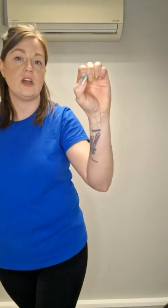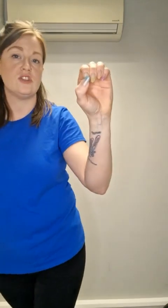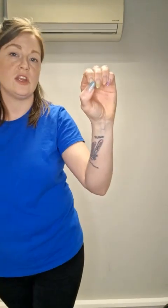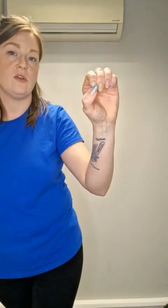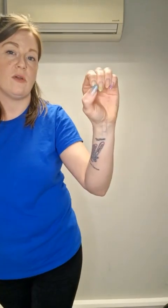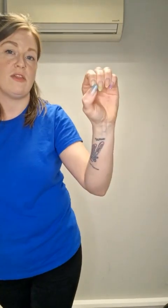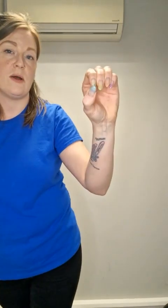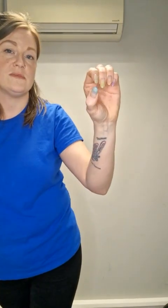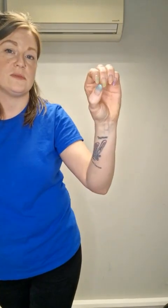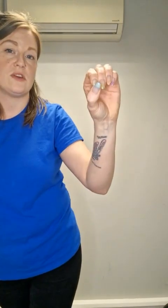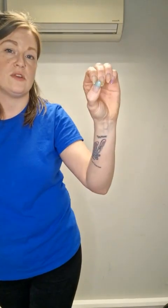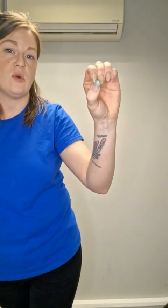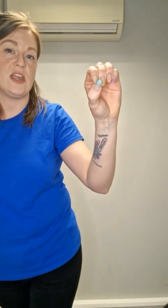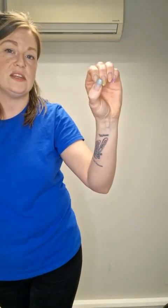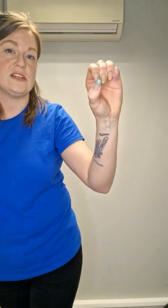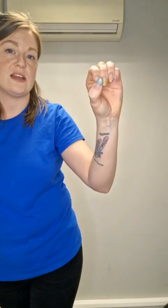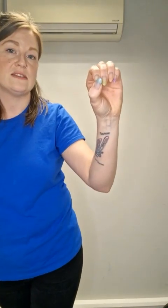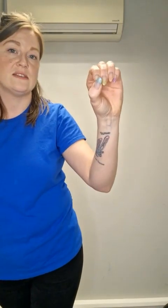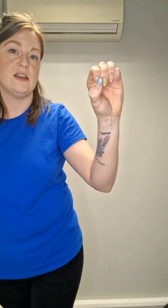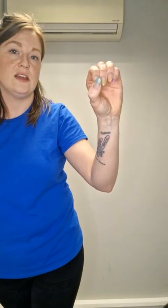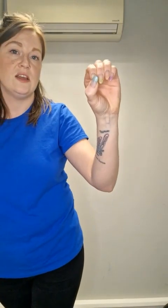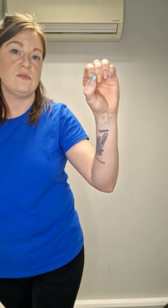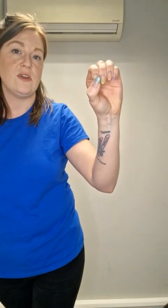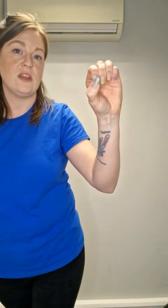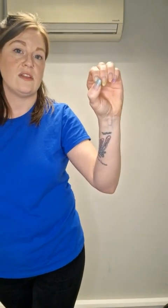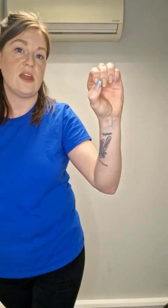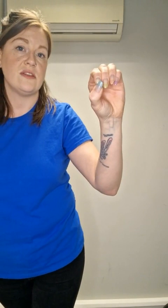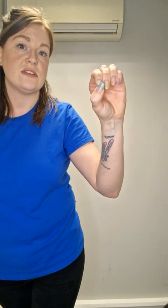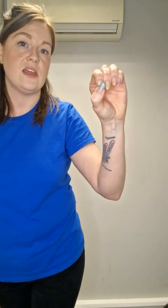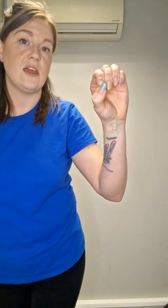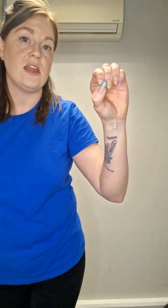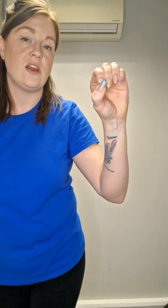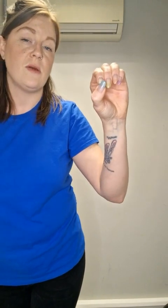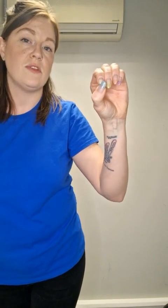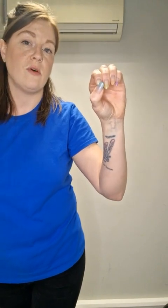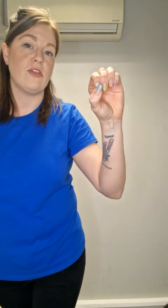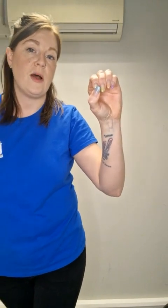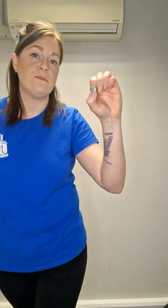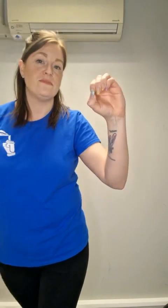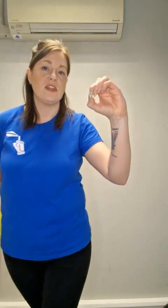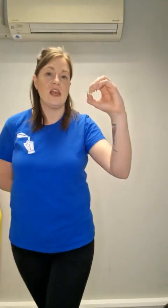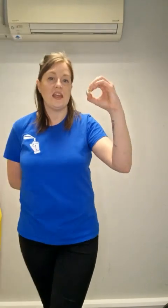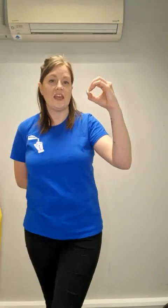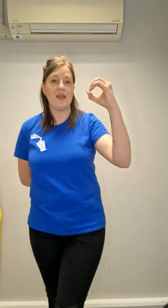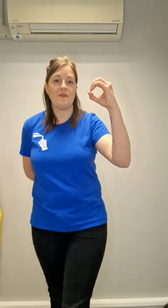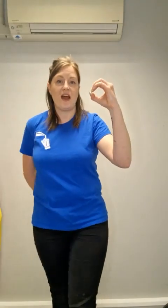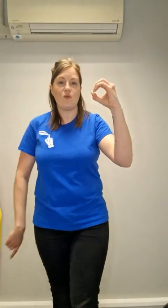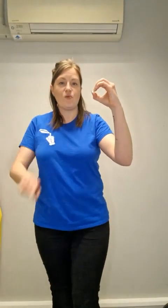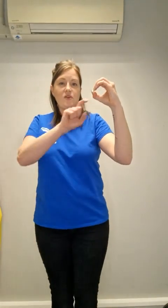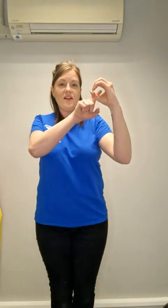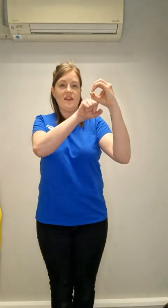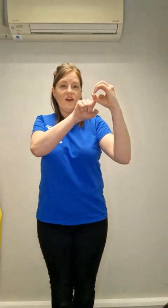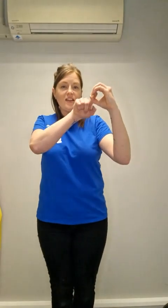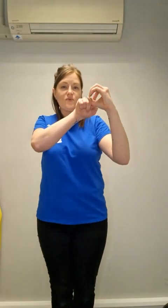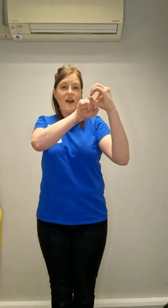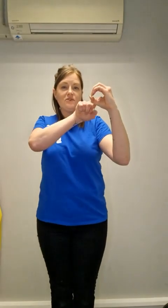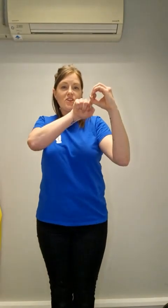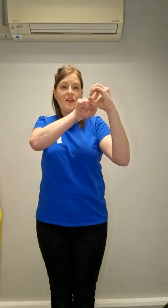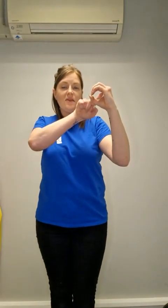touching your thumb. So it's only your index finger there that's in line with your thumb. Keep that really nice round shape in